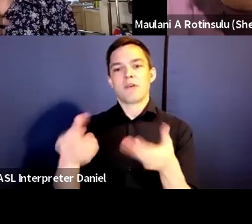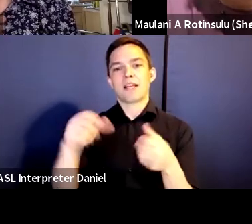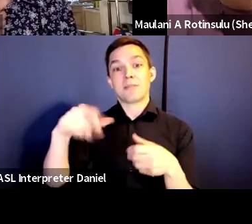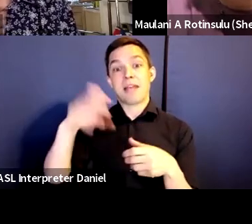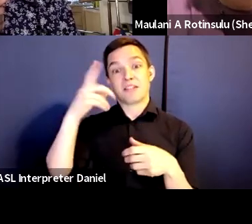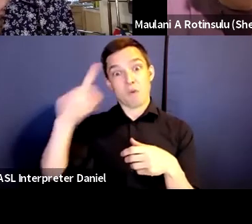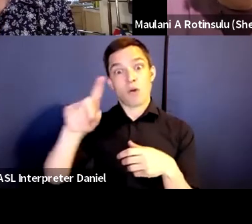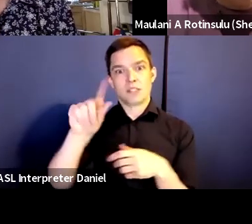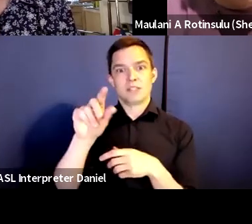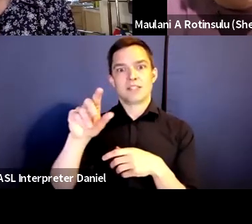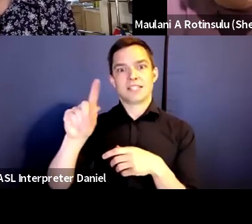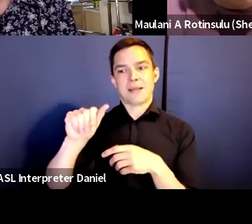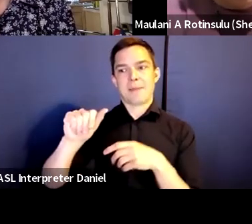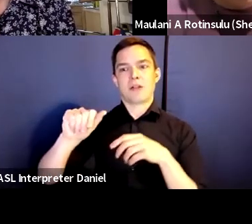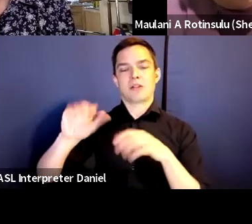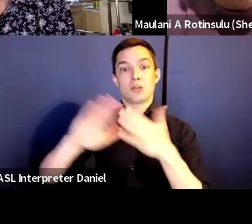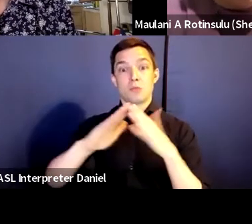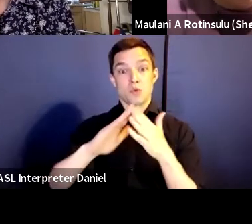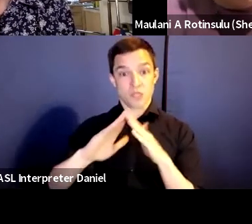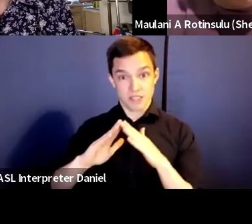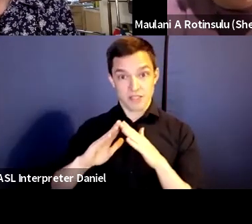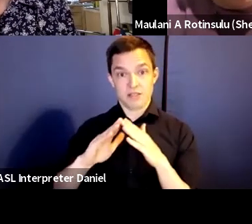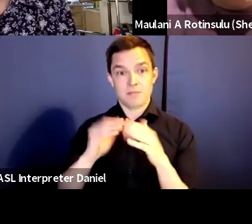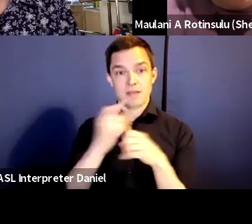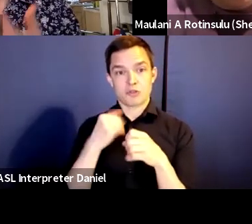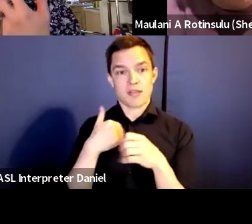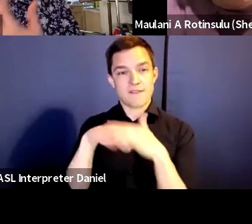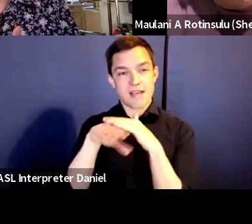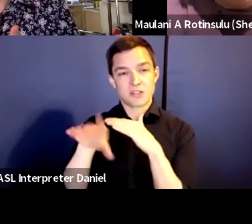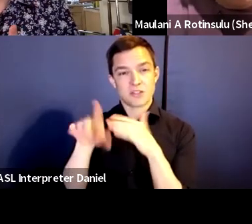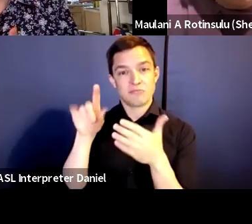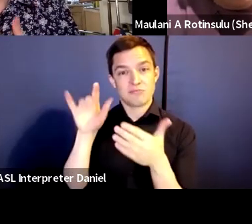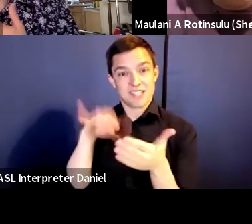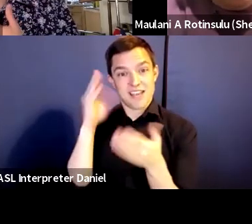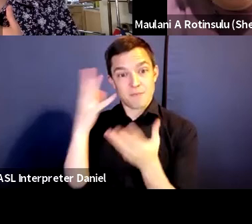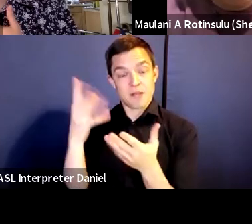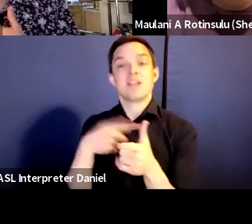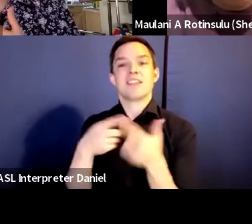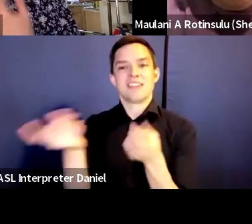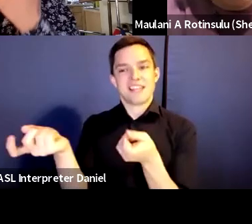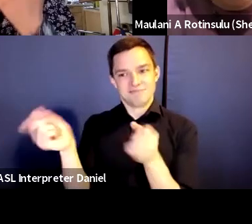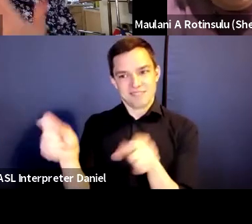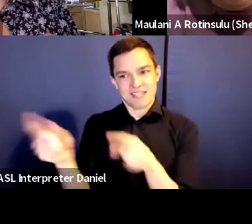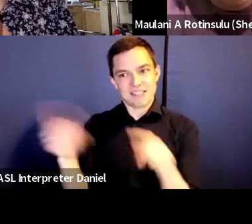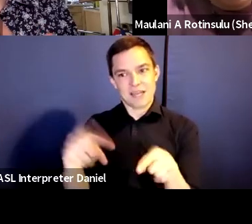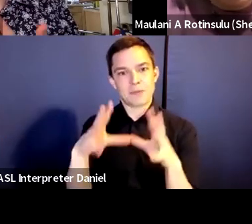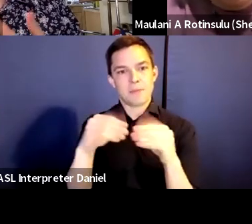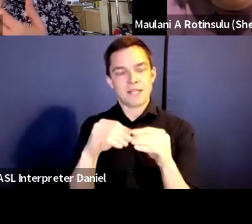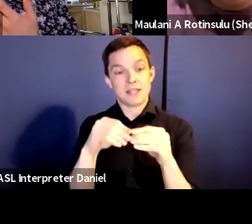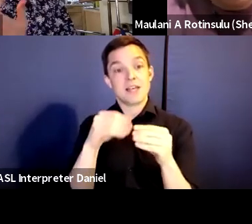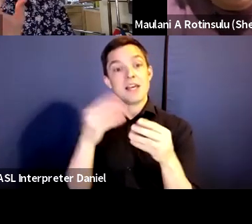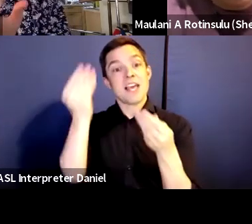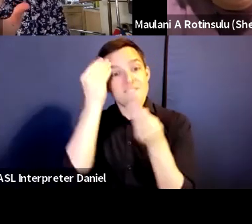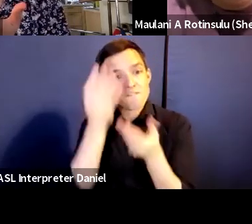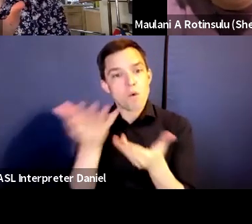community, and also making sure people have access to information so they can come to meetings informed, to engage,